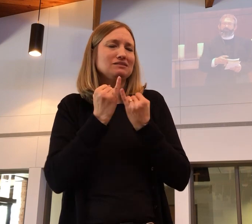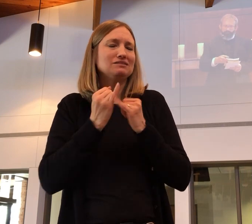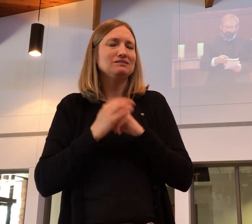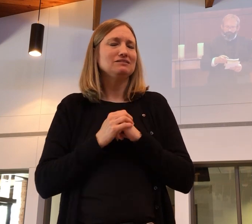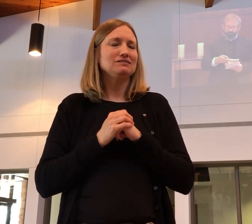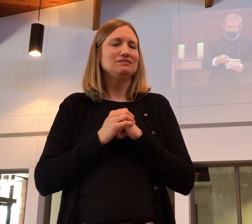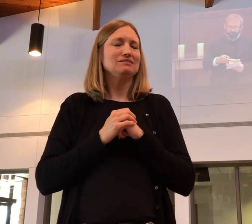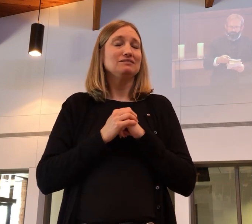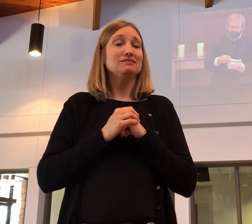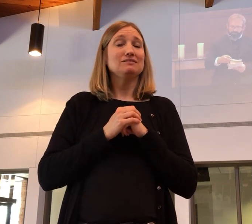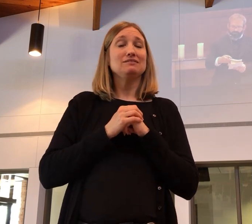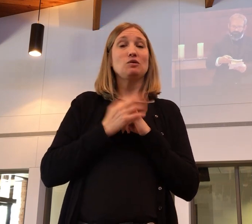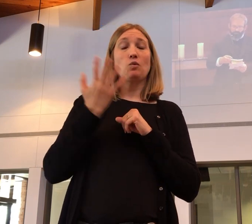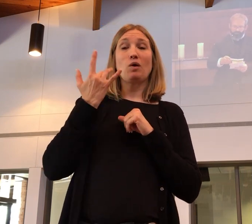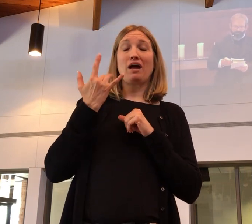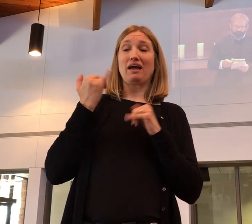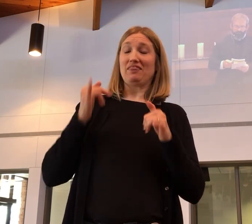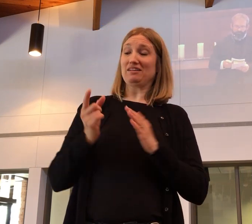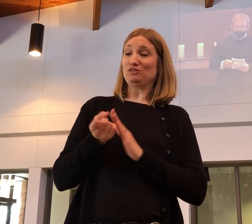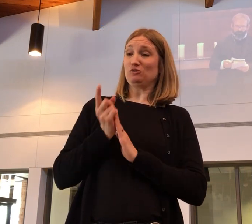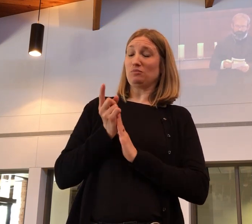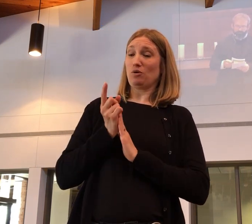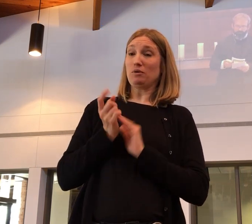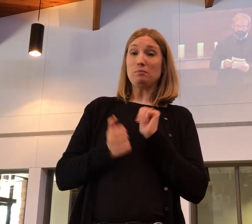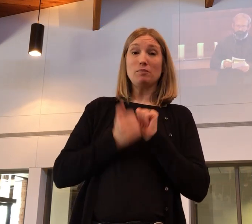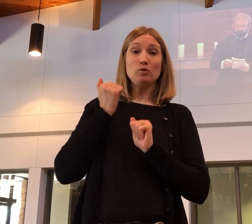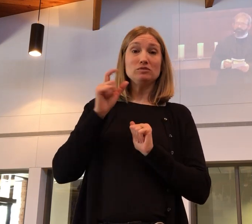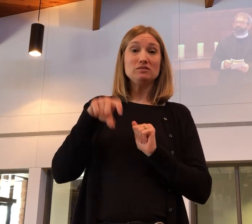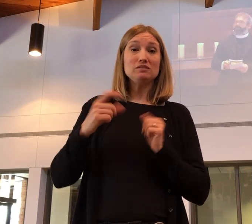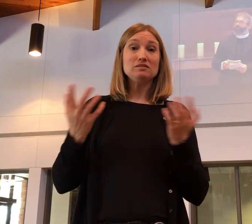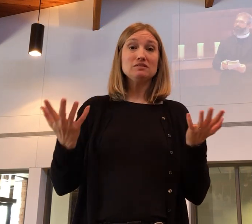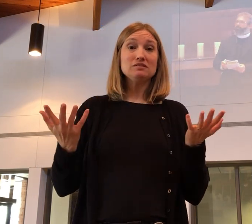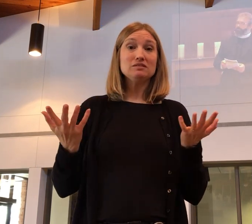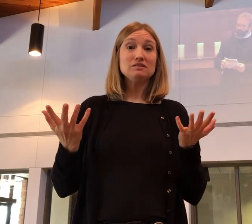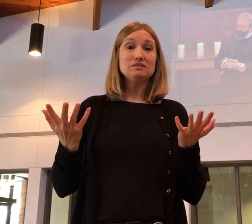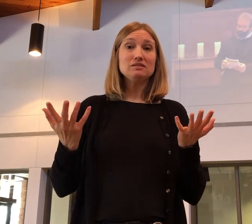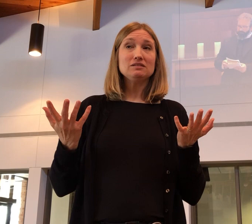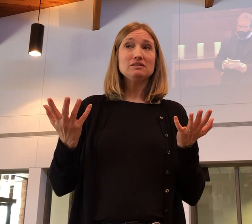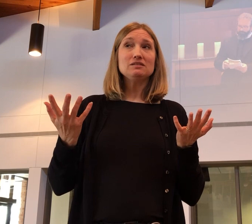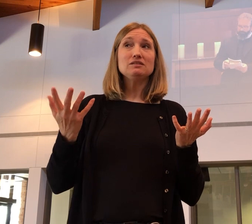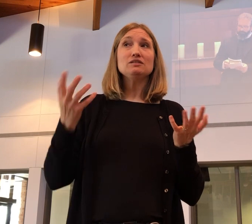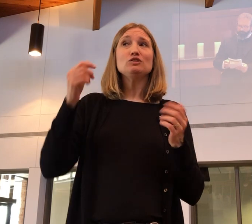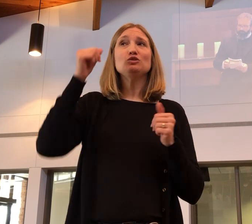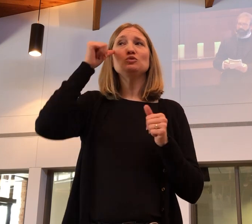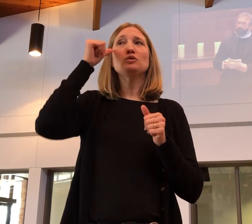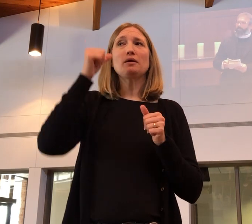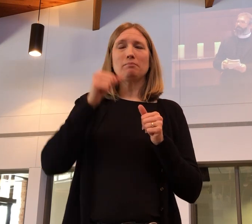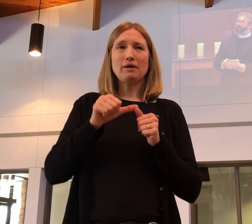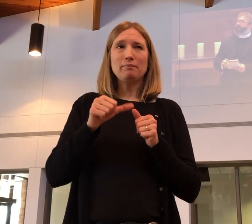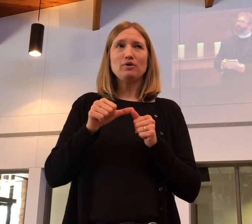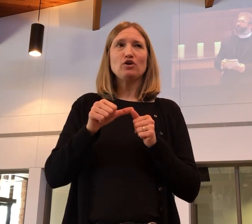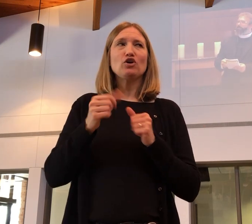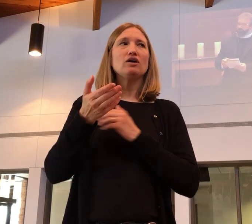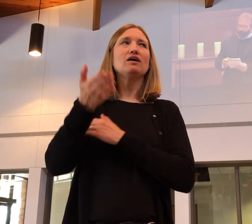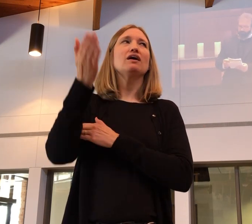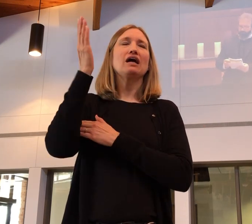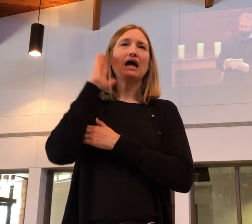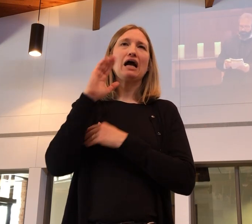Because maybe what we need in this moment most is to remember that